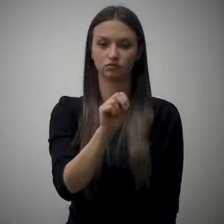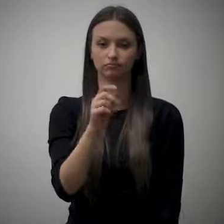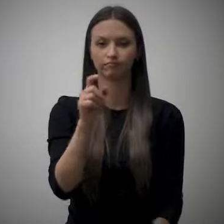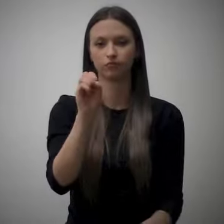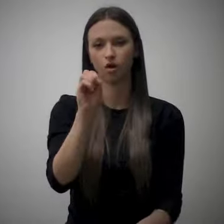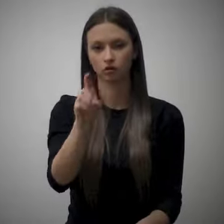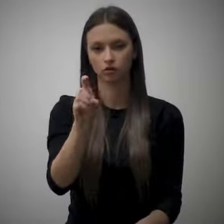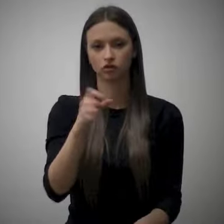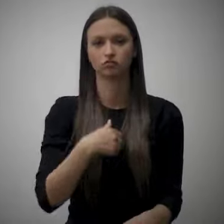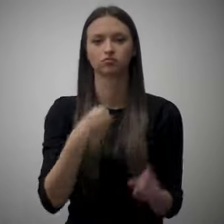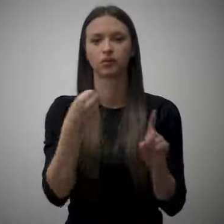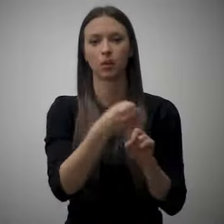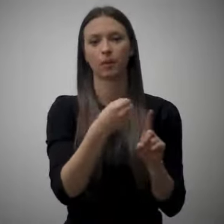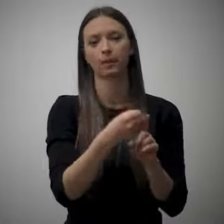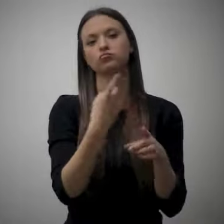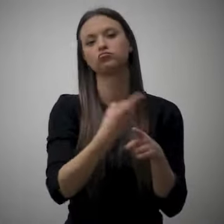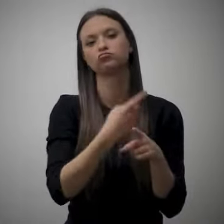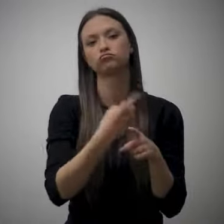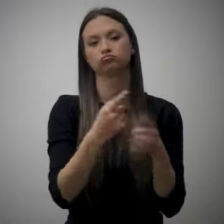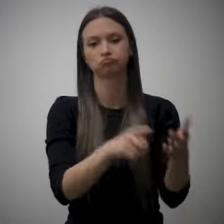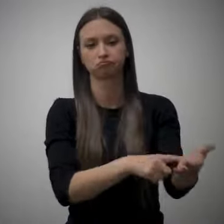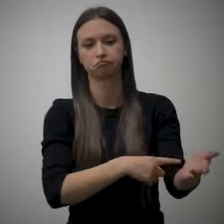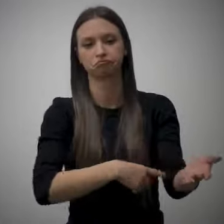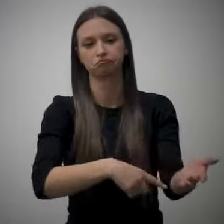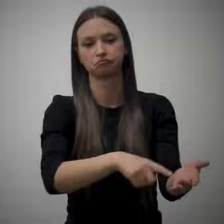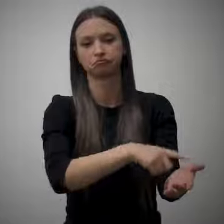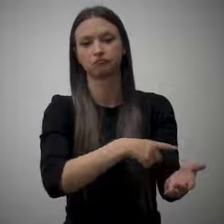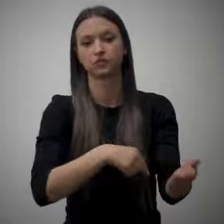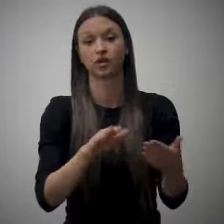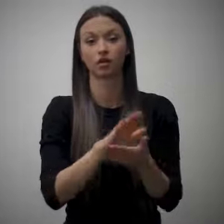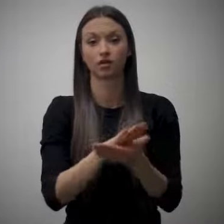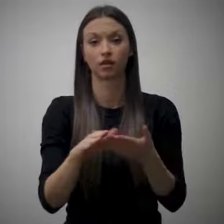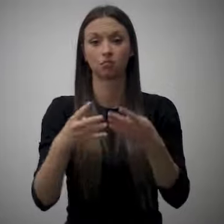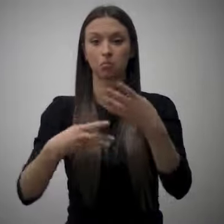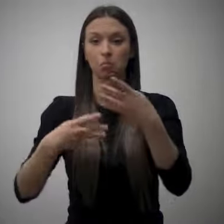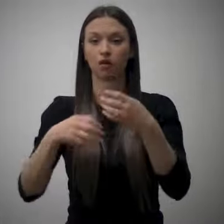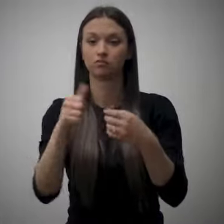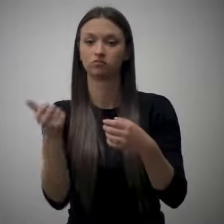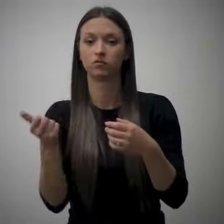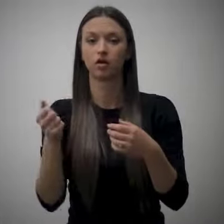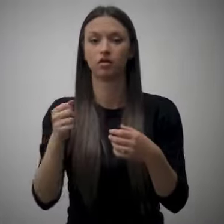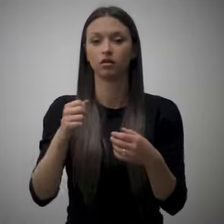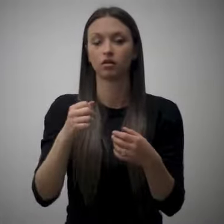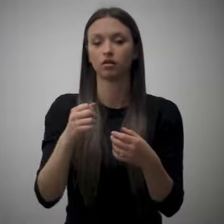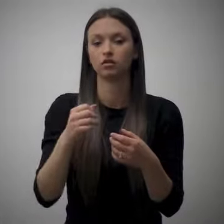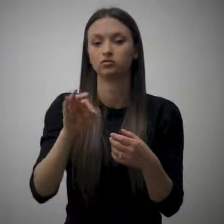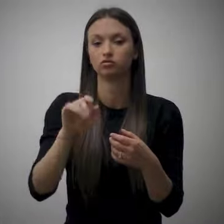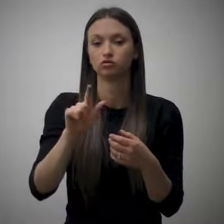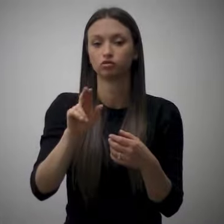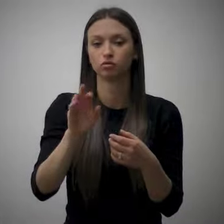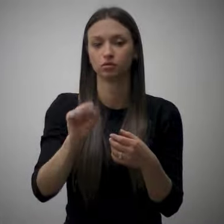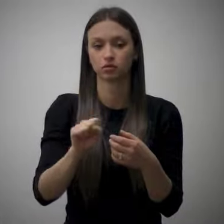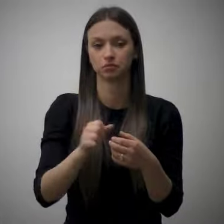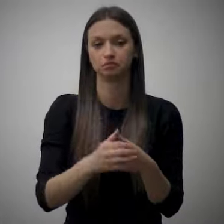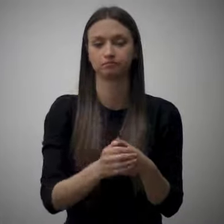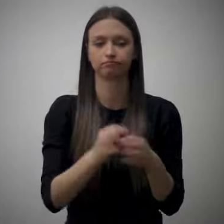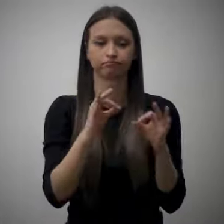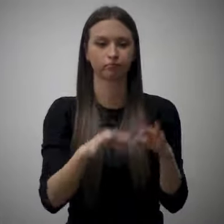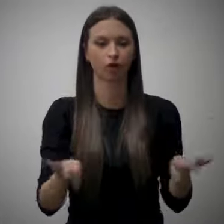Oxygen also impacts the proper circulation and cleaning of the blood and fluids, so